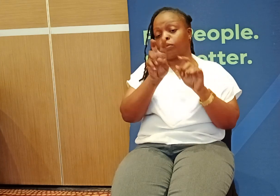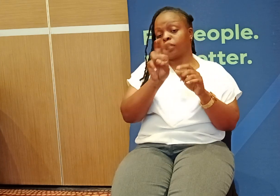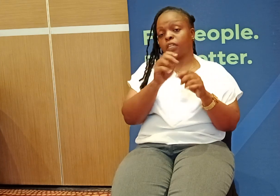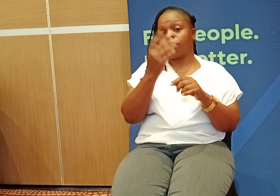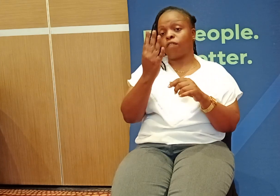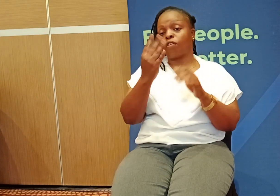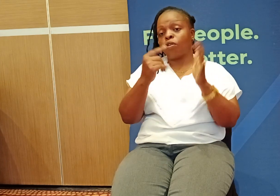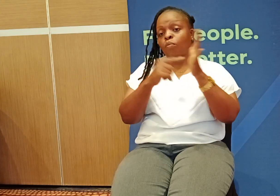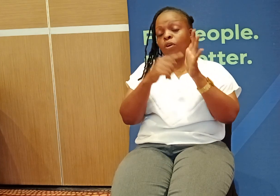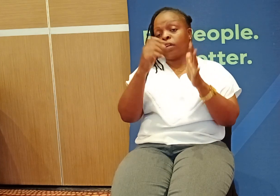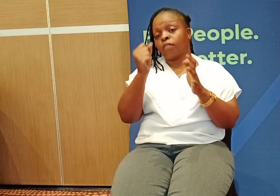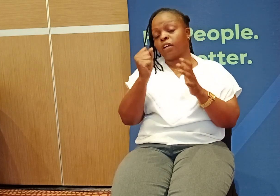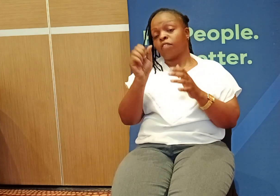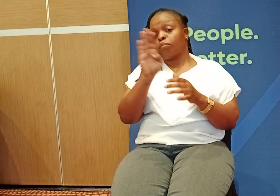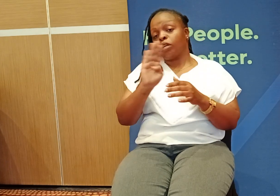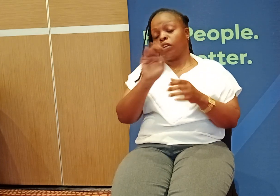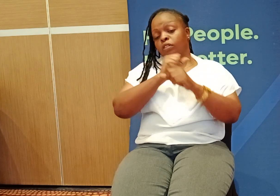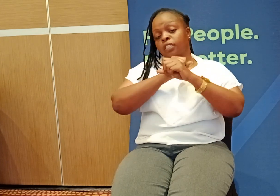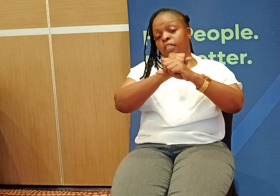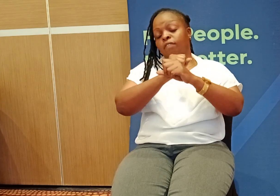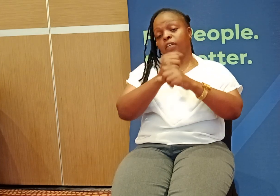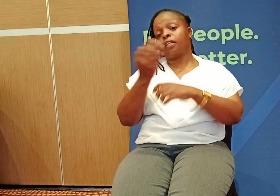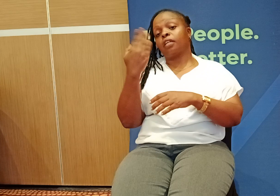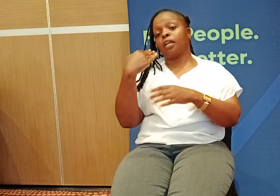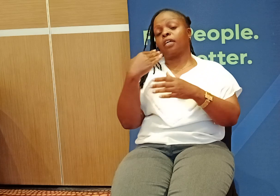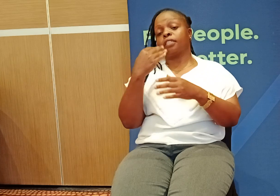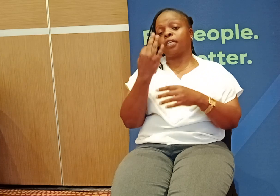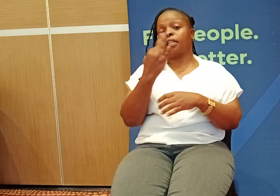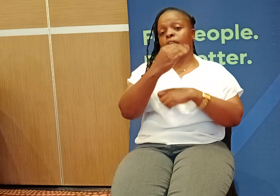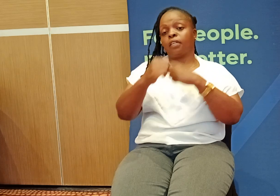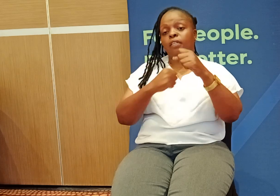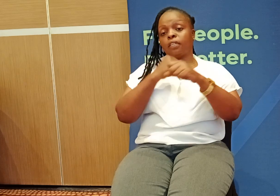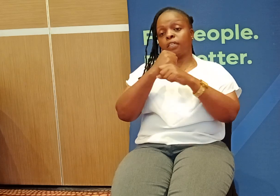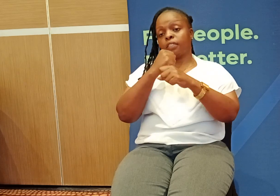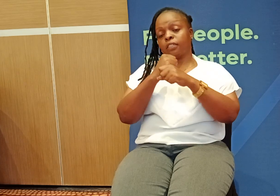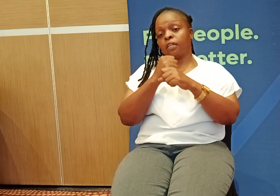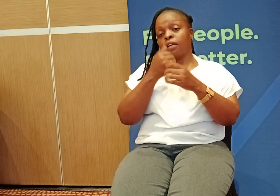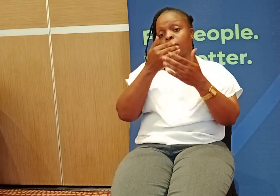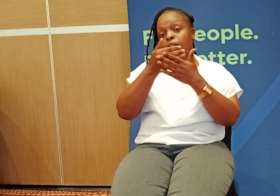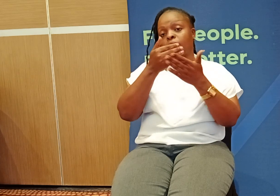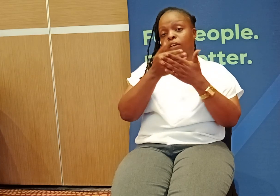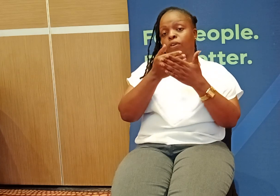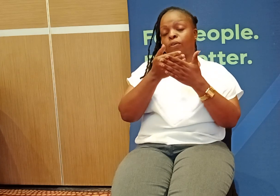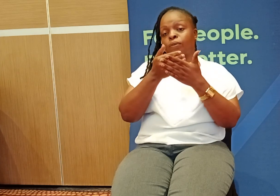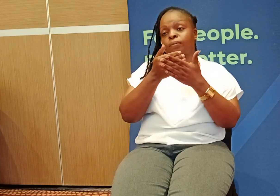billion savings in the past 3 years. And thank you, Jacqueline, the acting